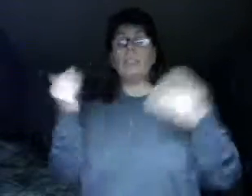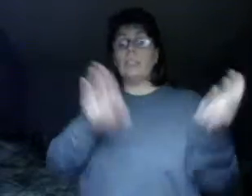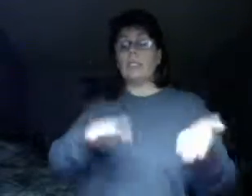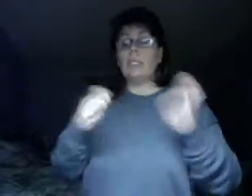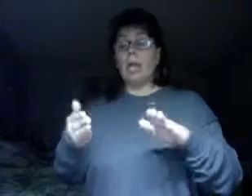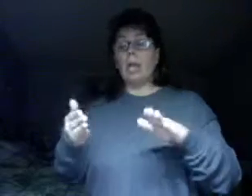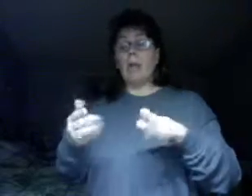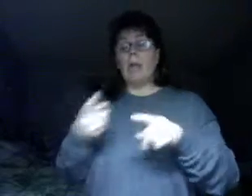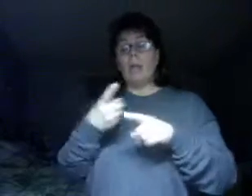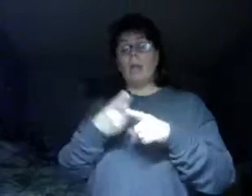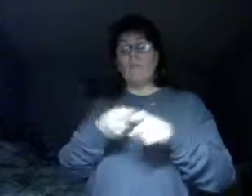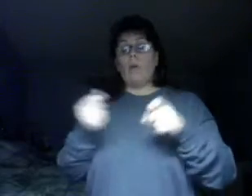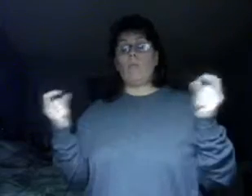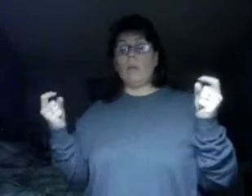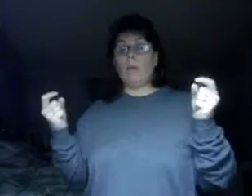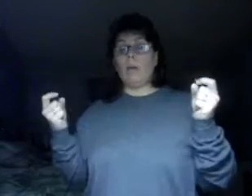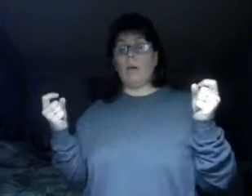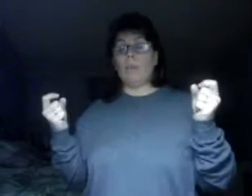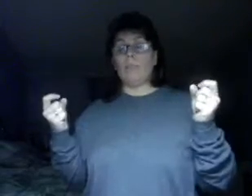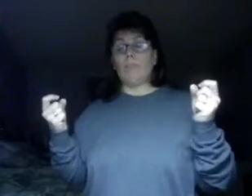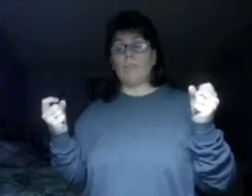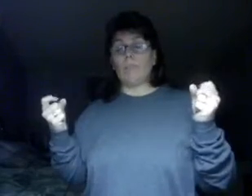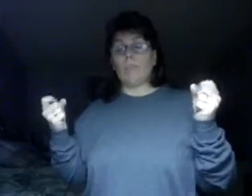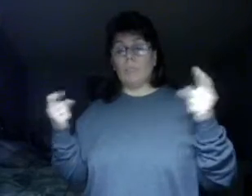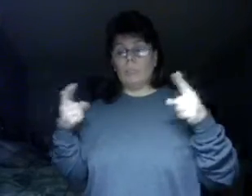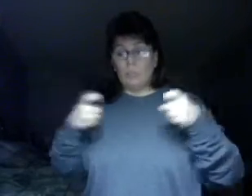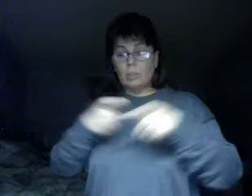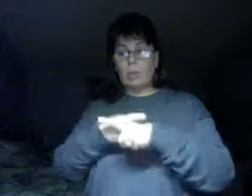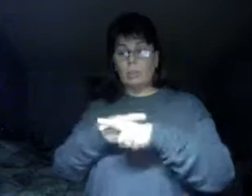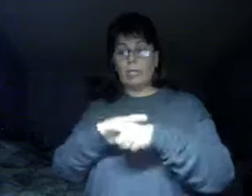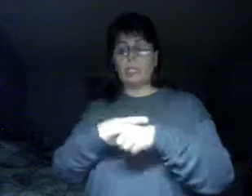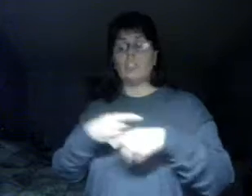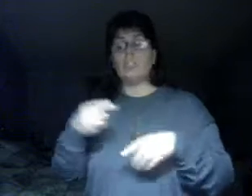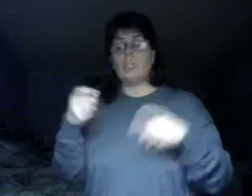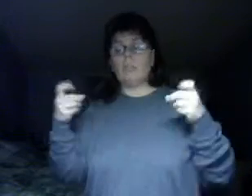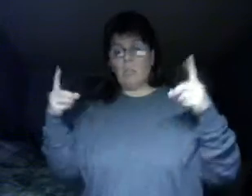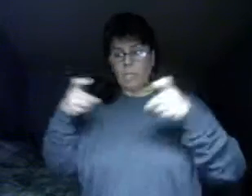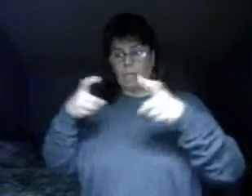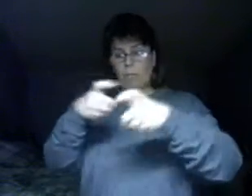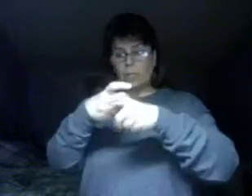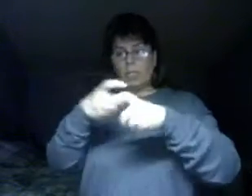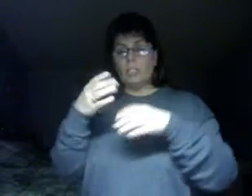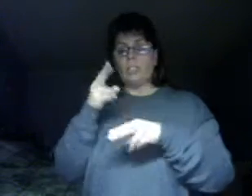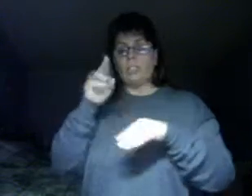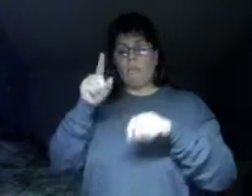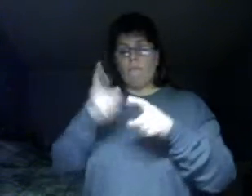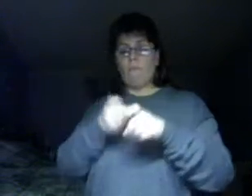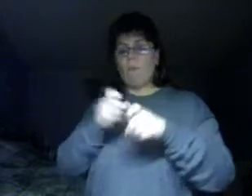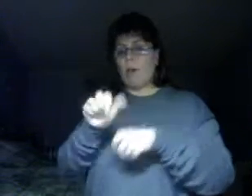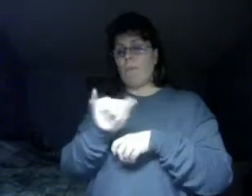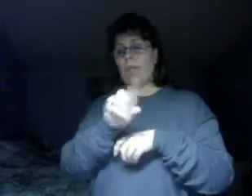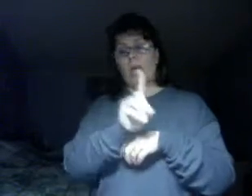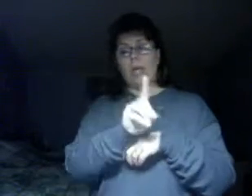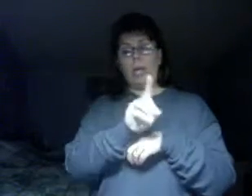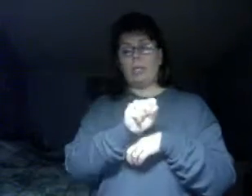combination of those 26 opportunistic infections. All the word AIDS means is that a